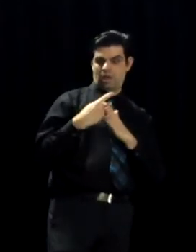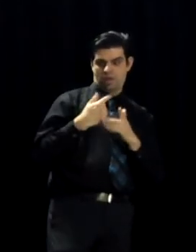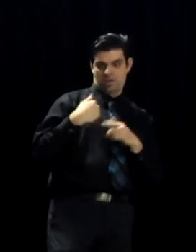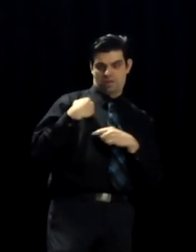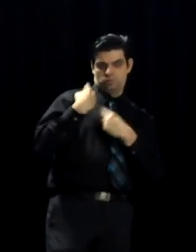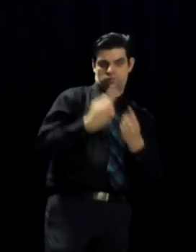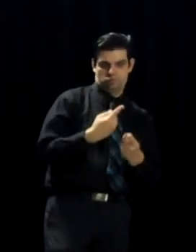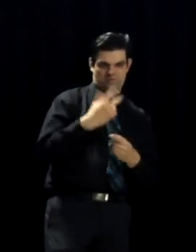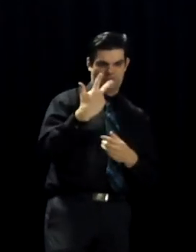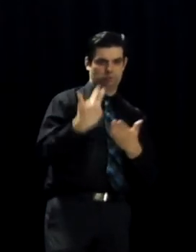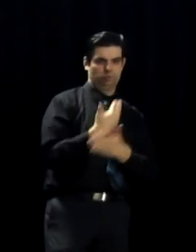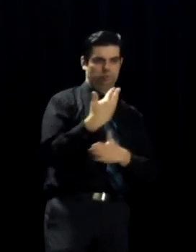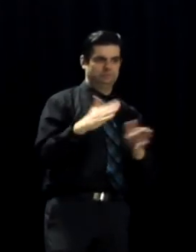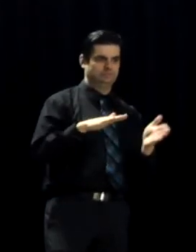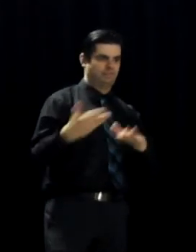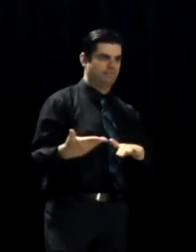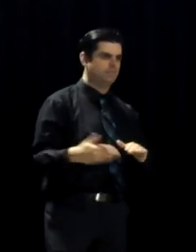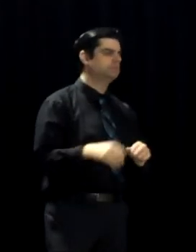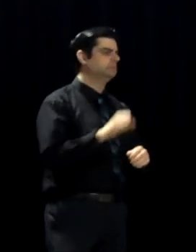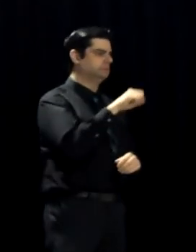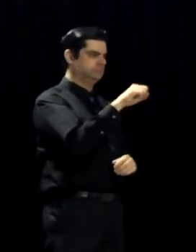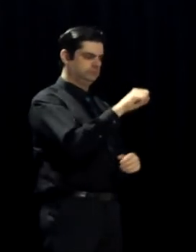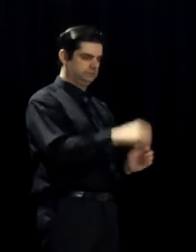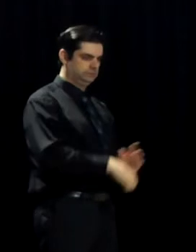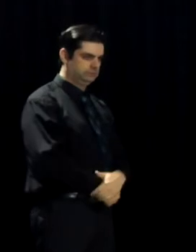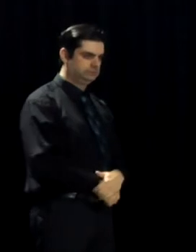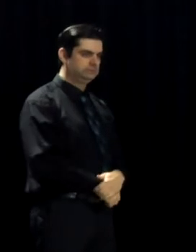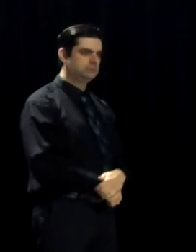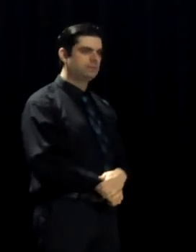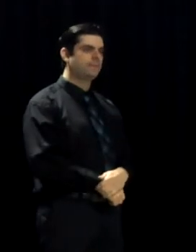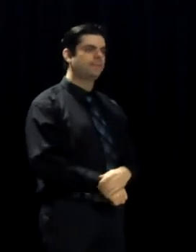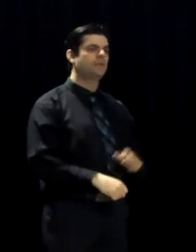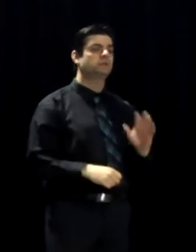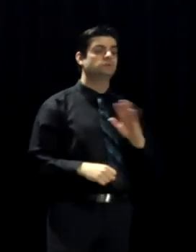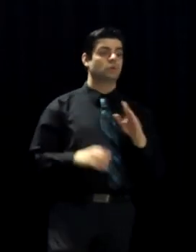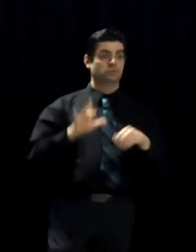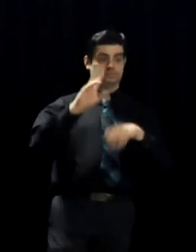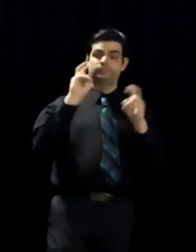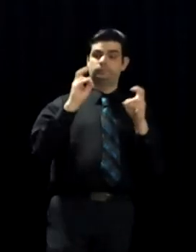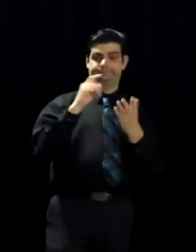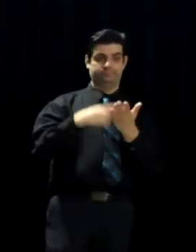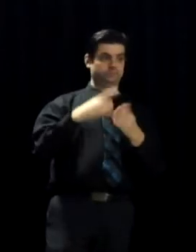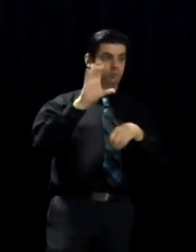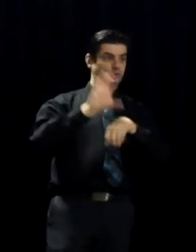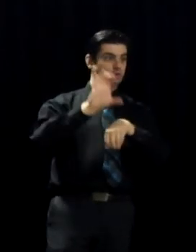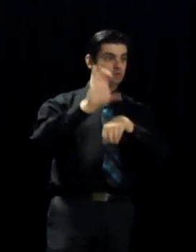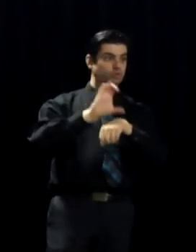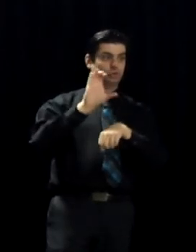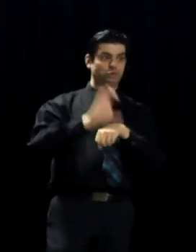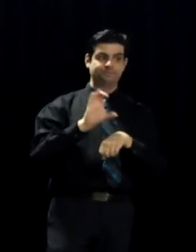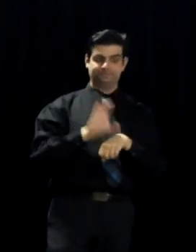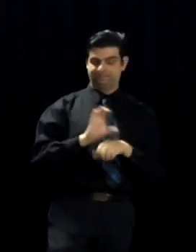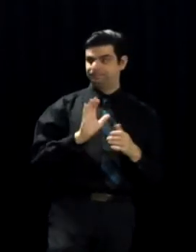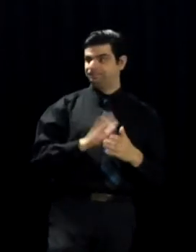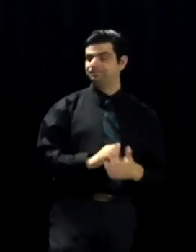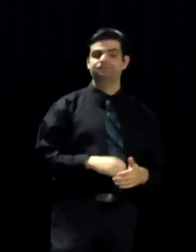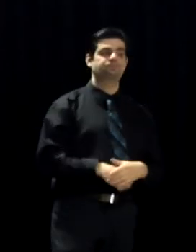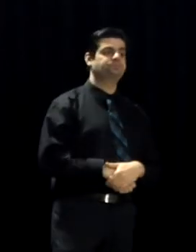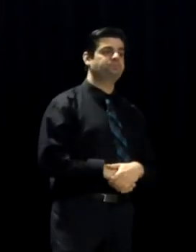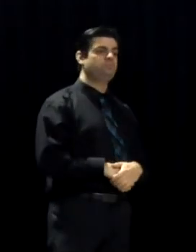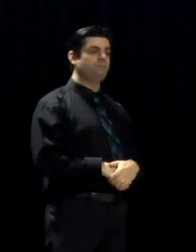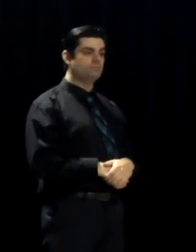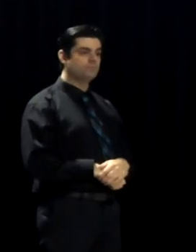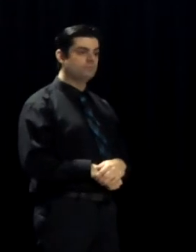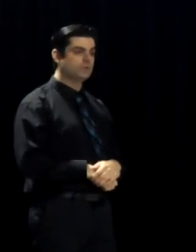So I wanted to ask about churches. I understand the diocese is